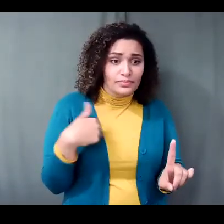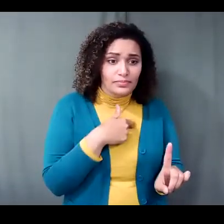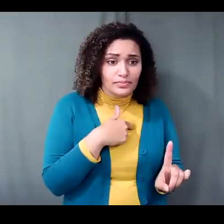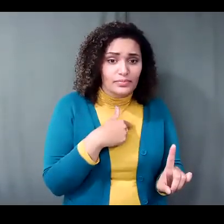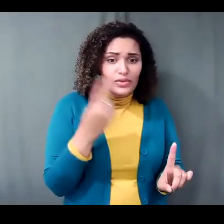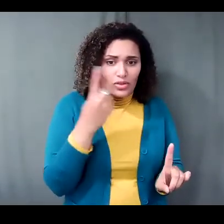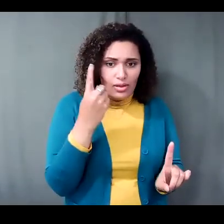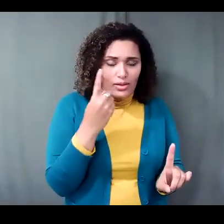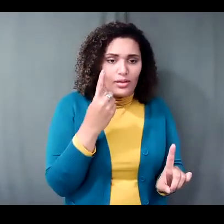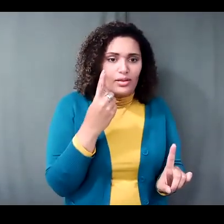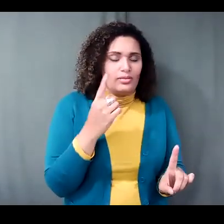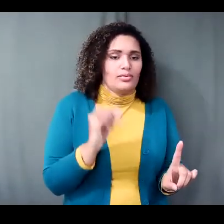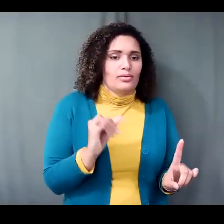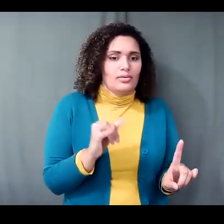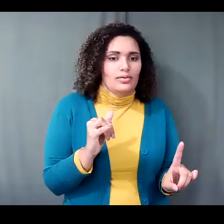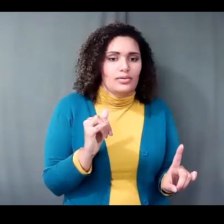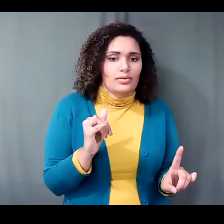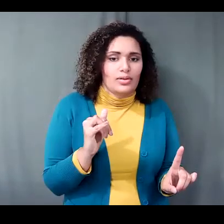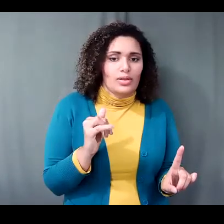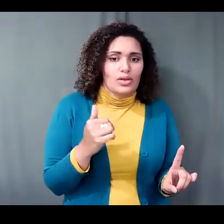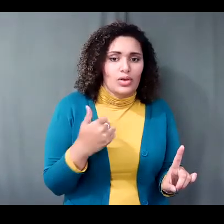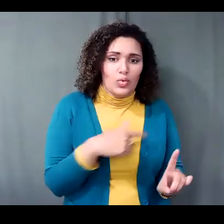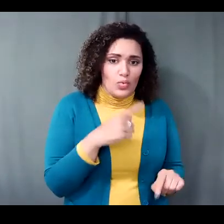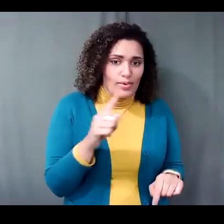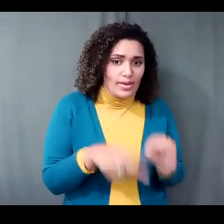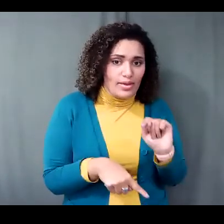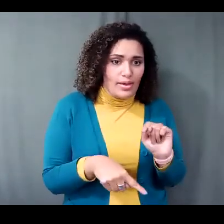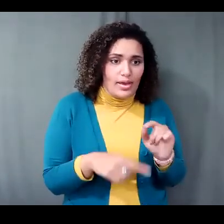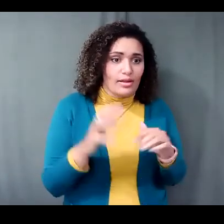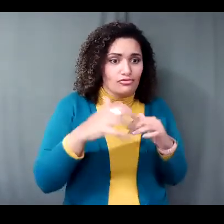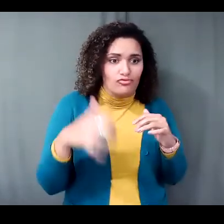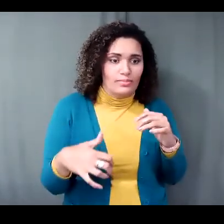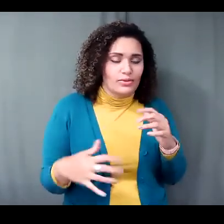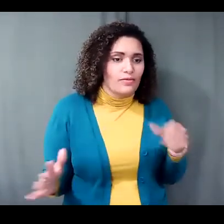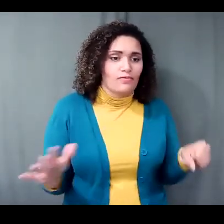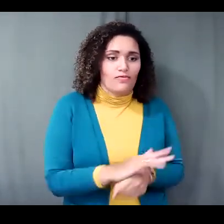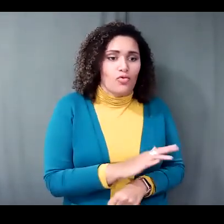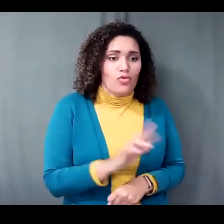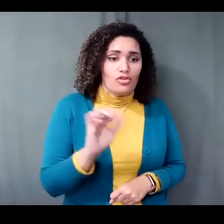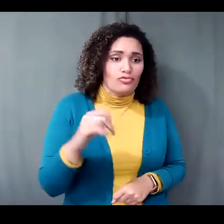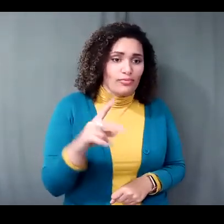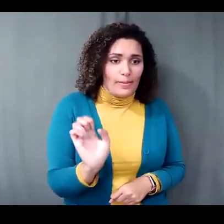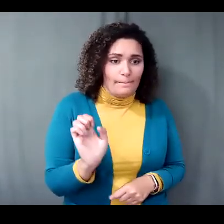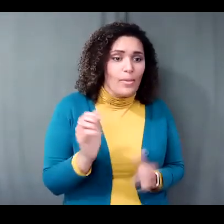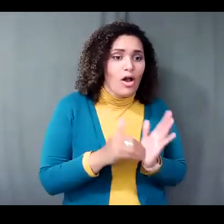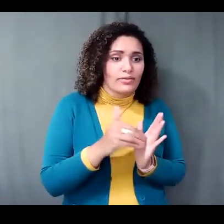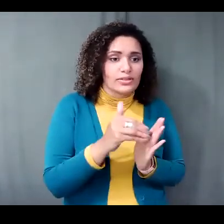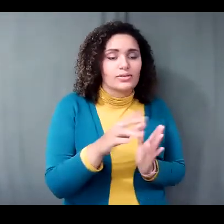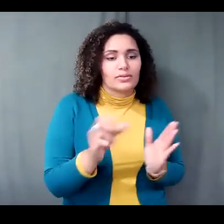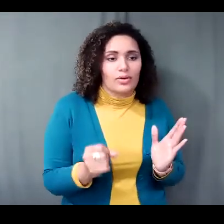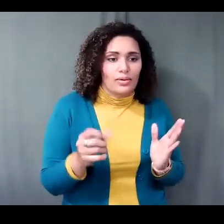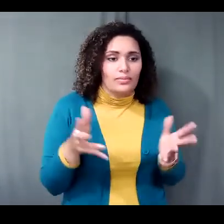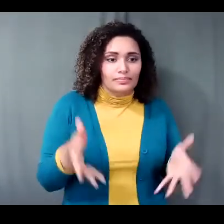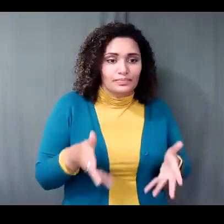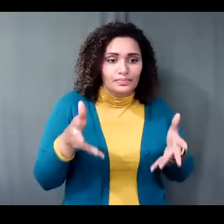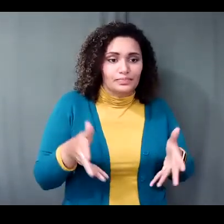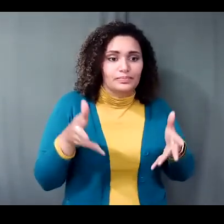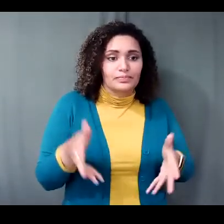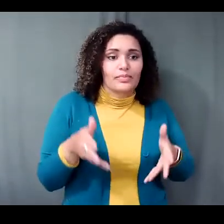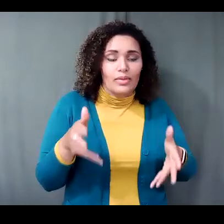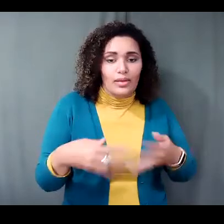we would not be able to get our grapes fully ripe in Maryland very often. So the longer we could let them hang in the